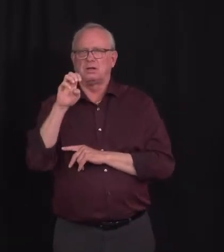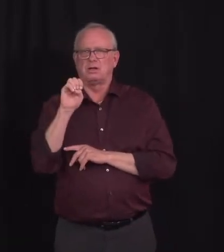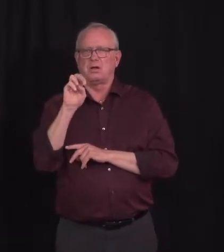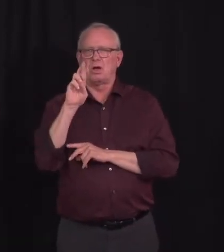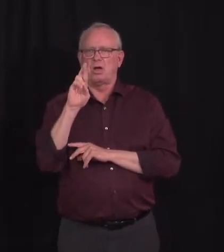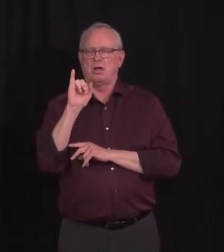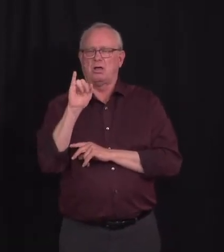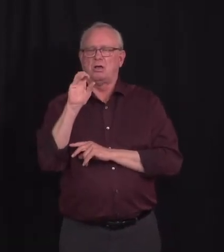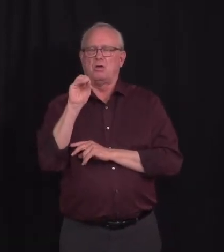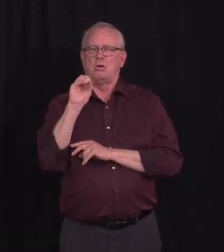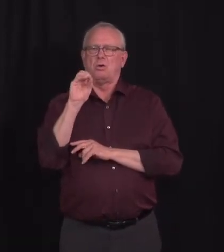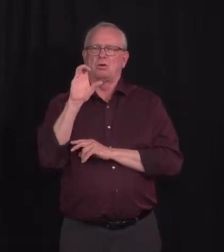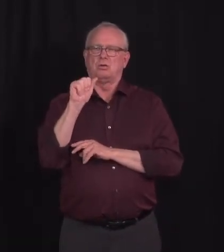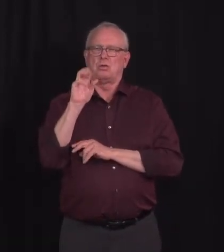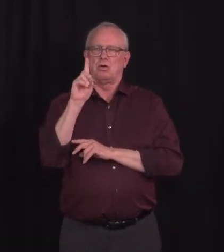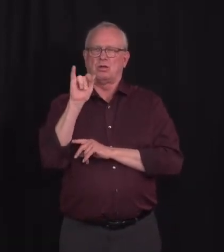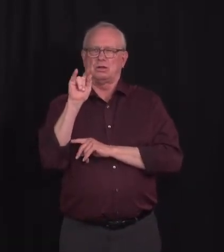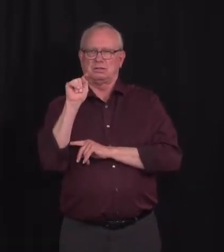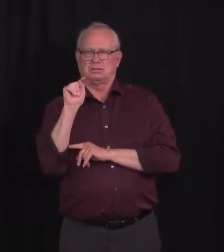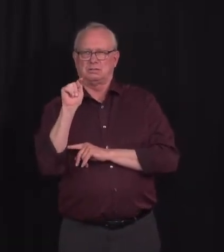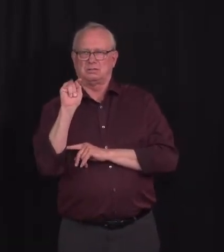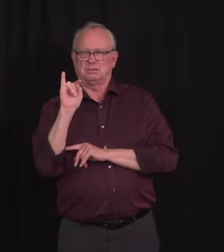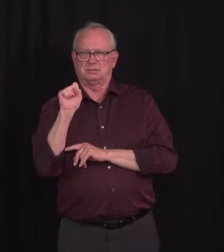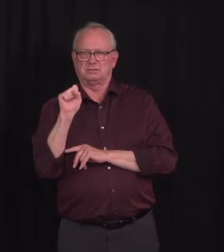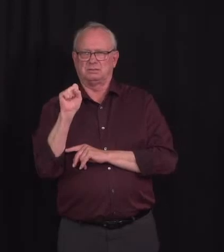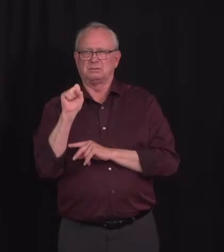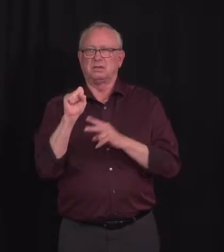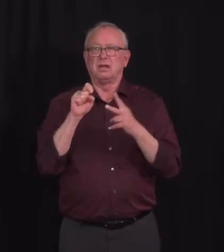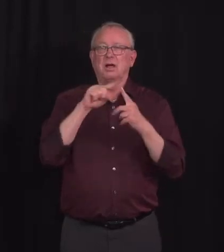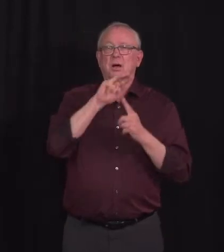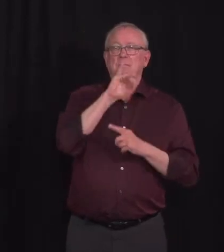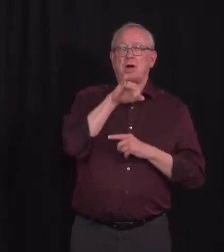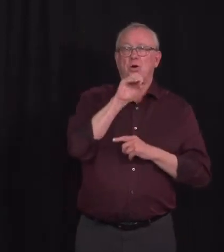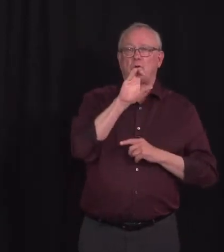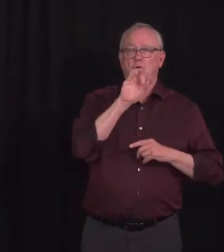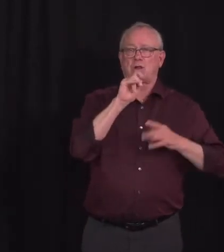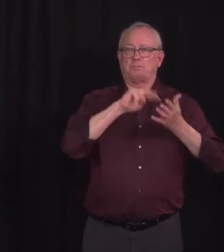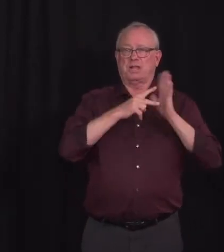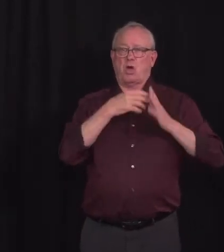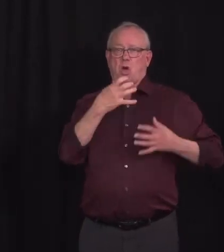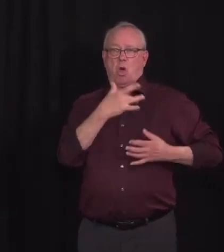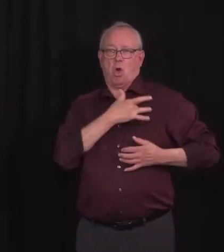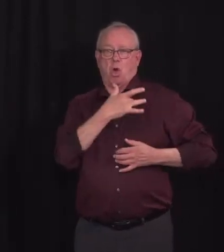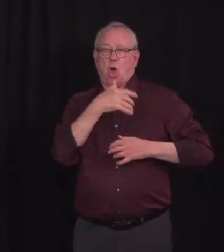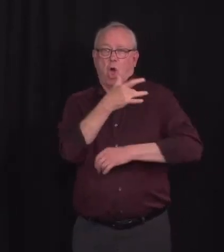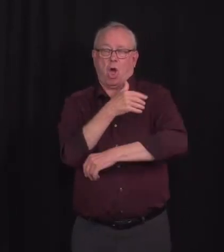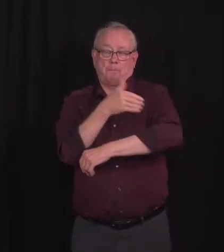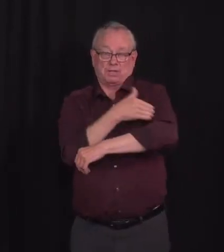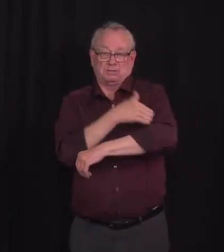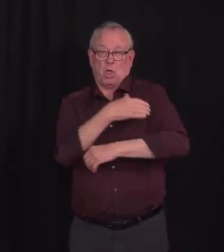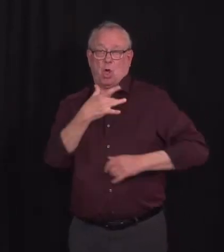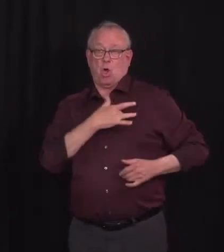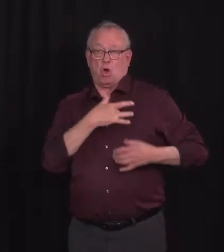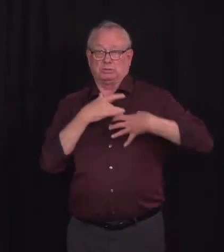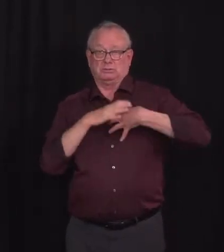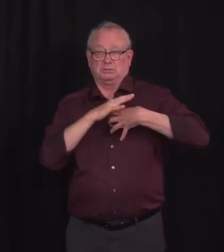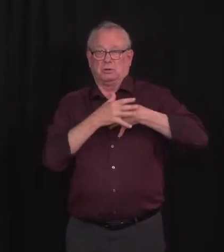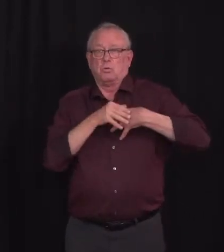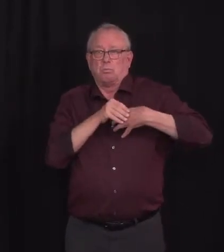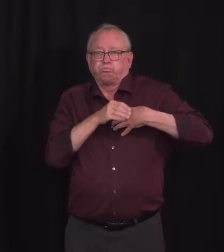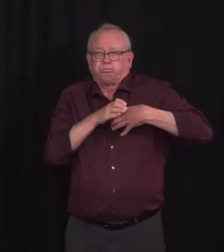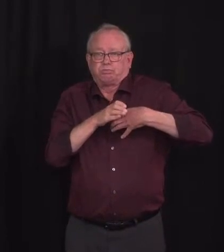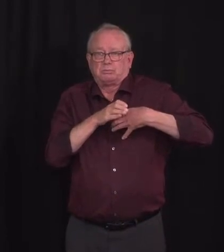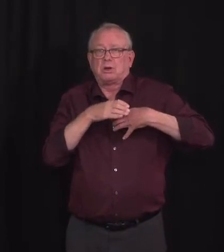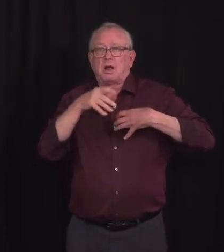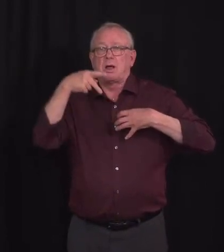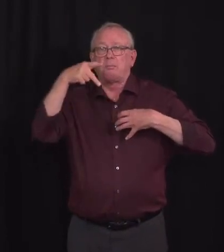Myocarditis is inflammation of the heart muscle, and pericarditis is inflammation of the outer lining of the heart. In both